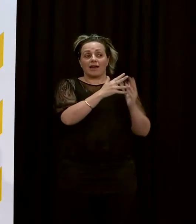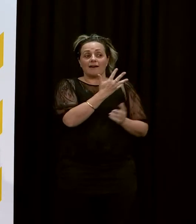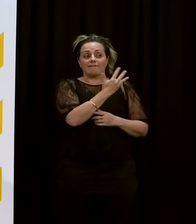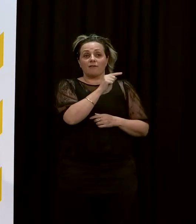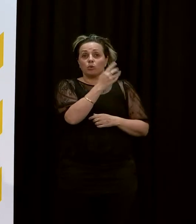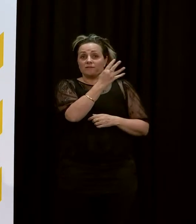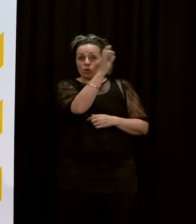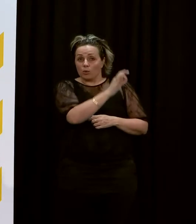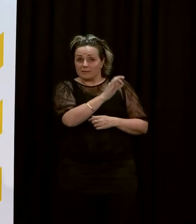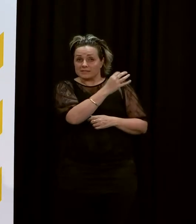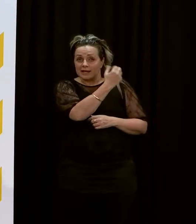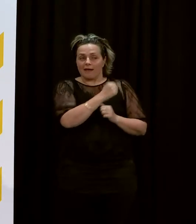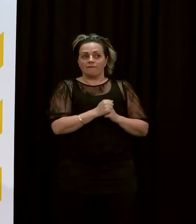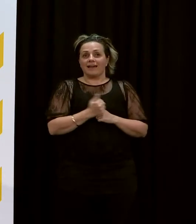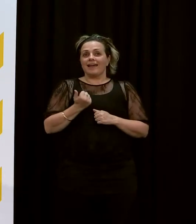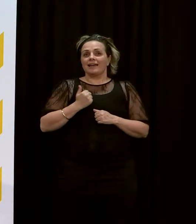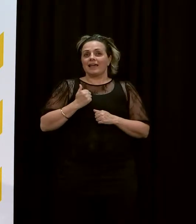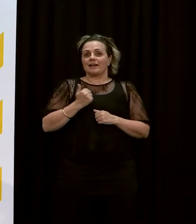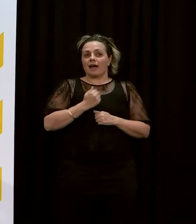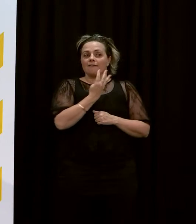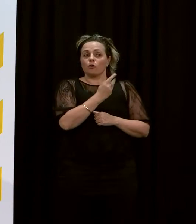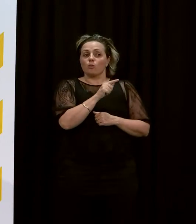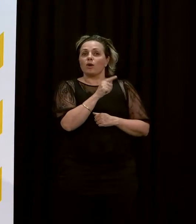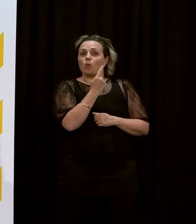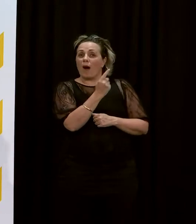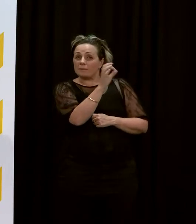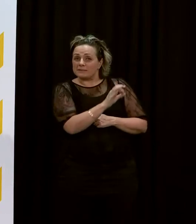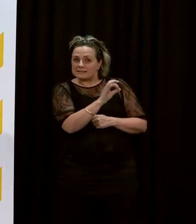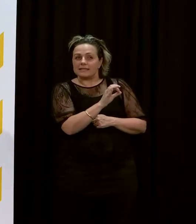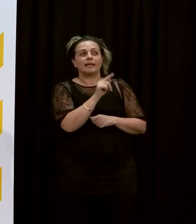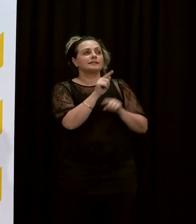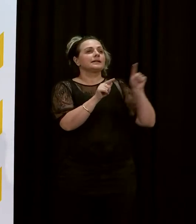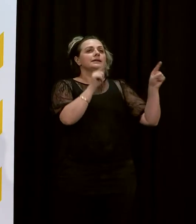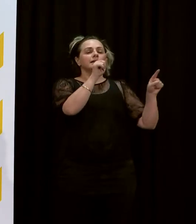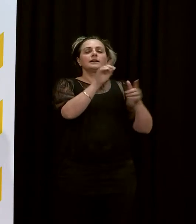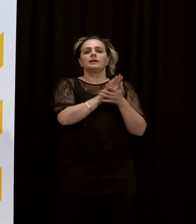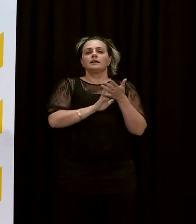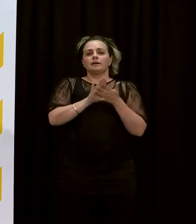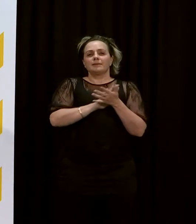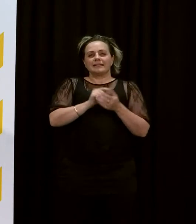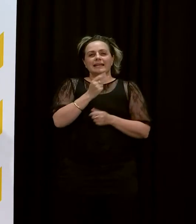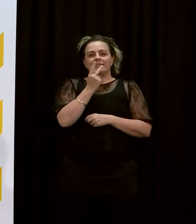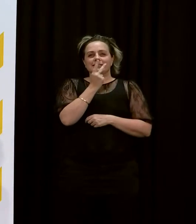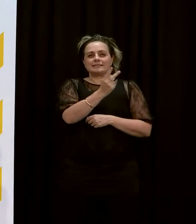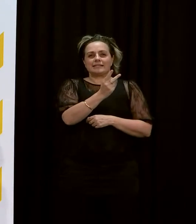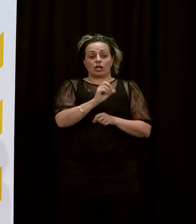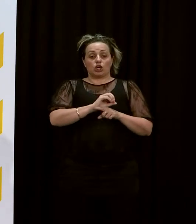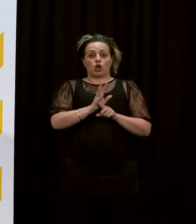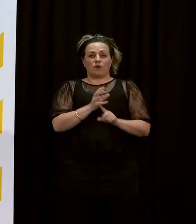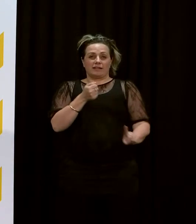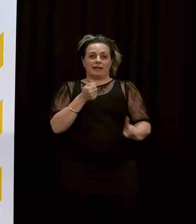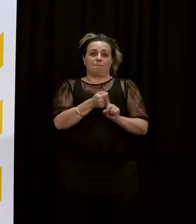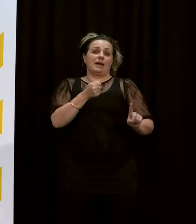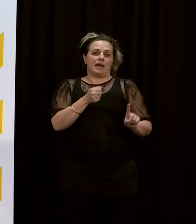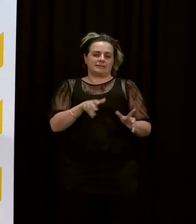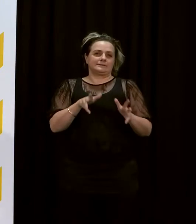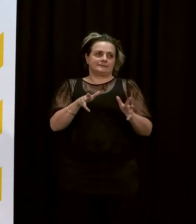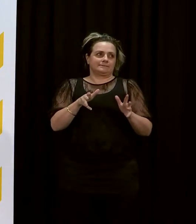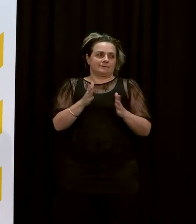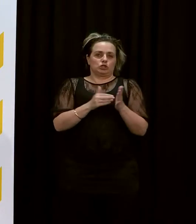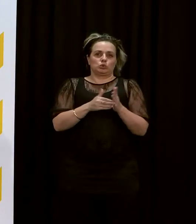5.4%, Canada at 4.1%. So you can see that the impacts of COVID, particularly in